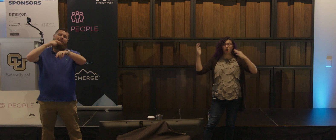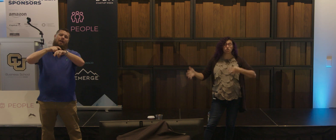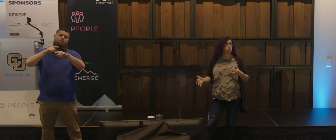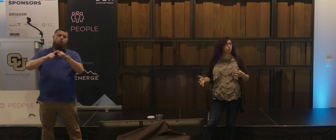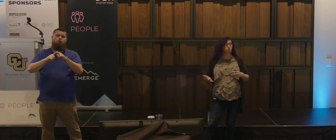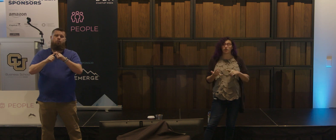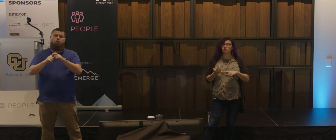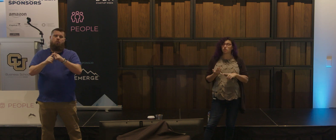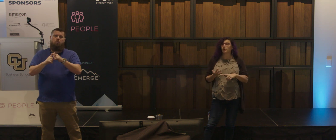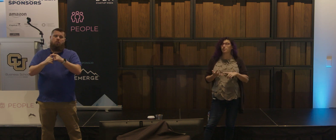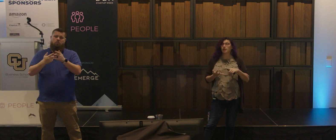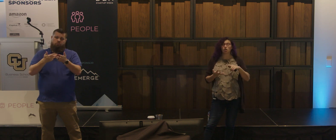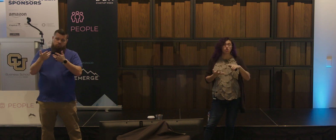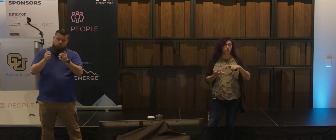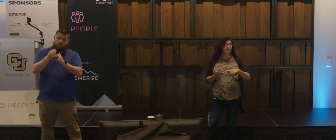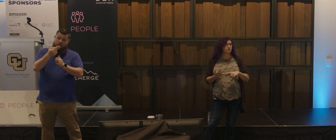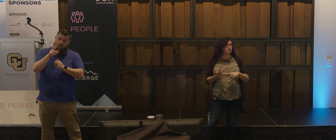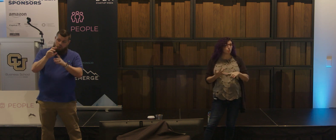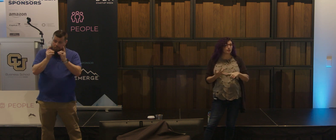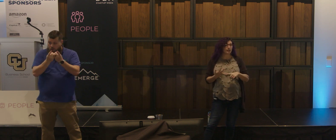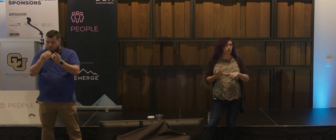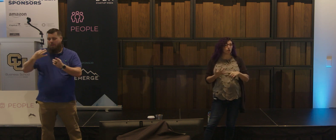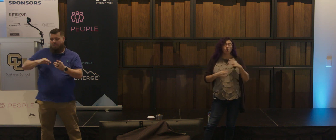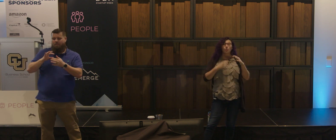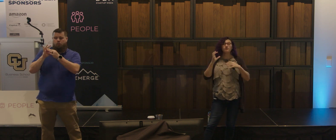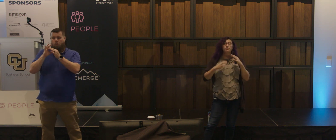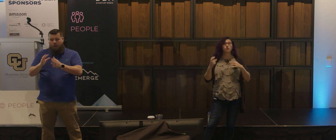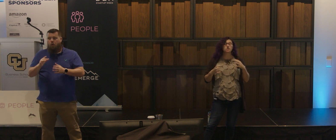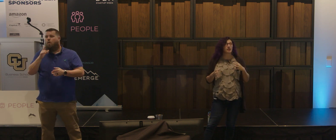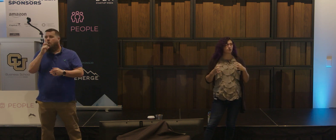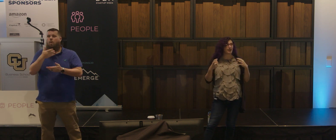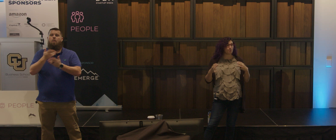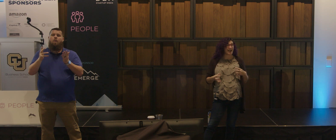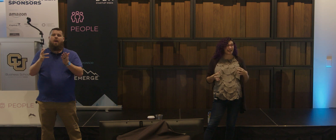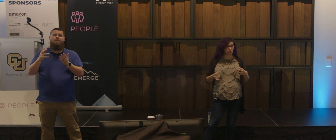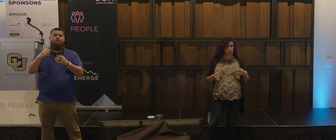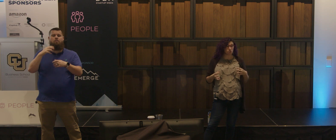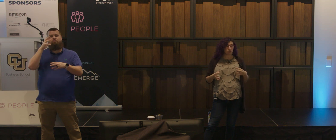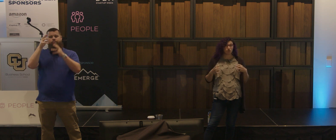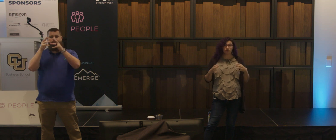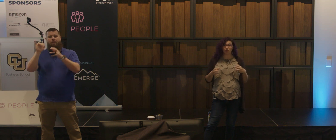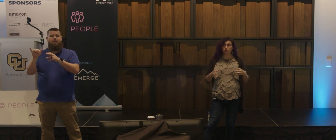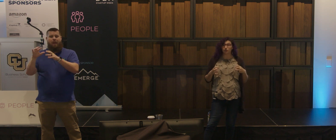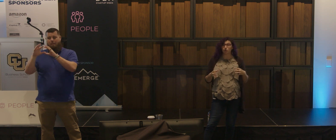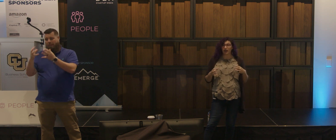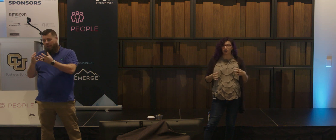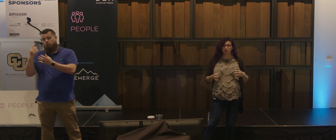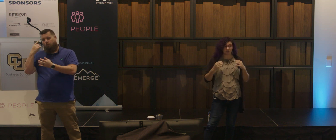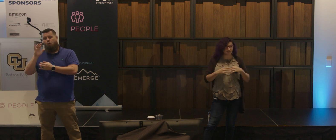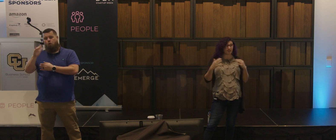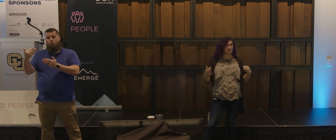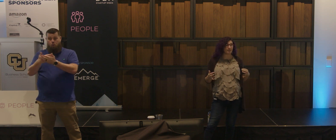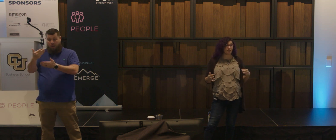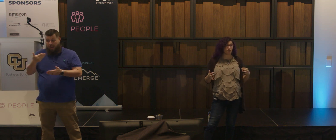to talk to your HR department, your benefits coordinator, whoever puts together that package for your new